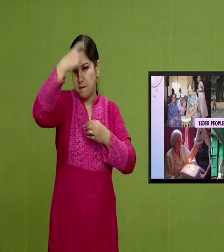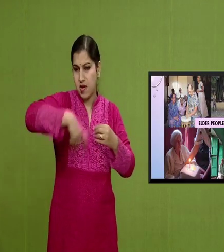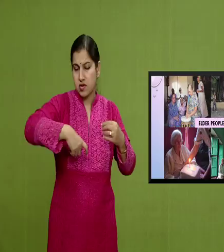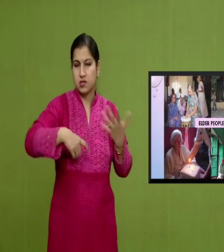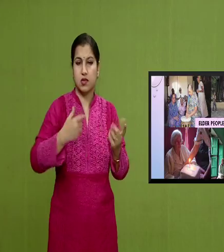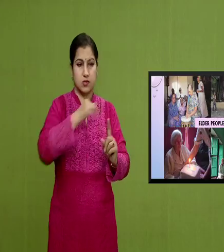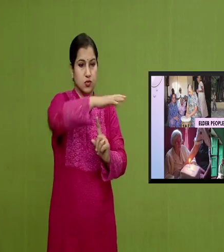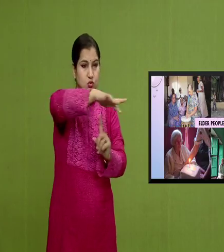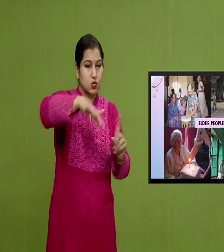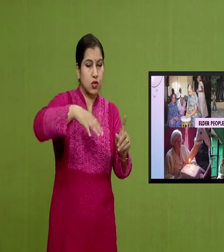social responsibility.